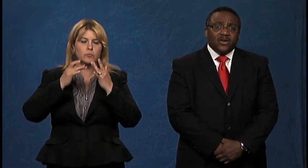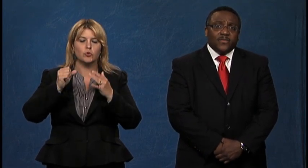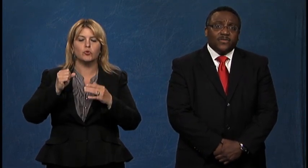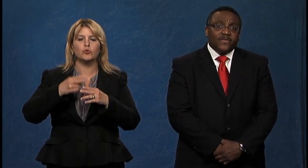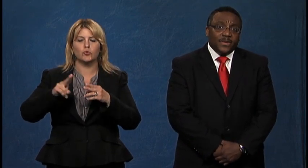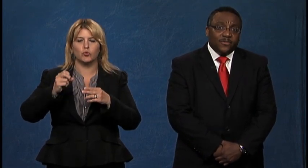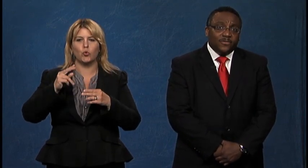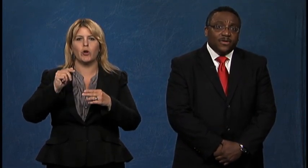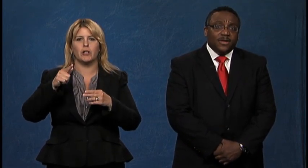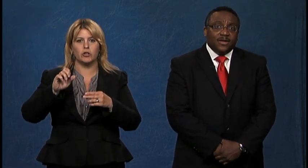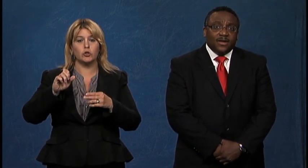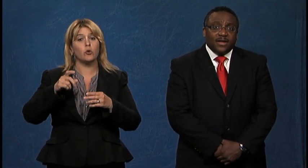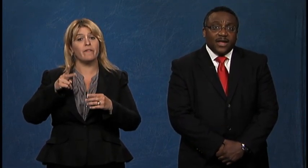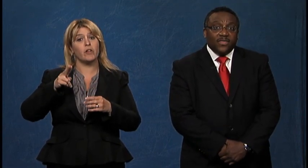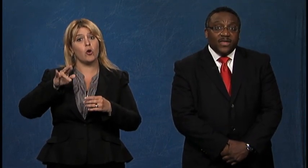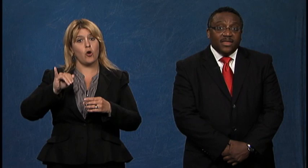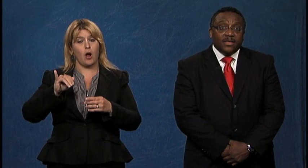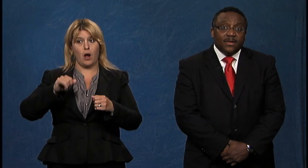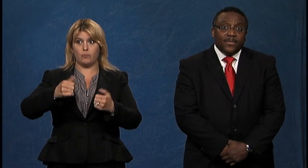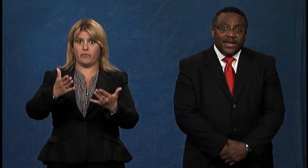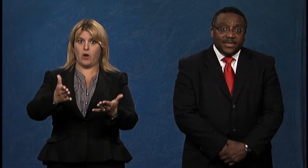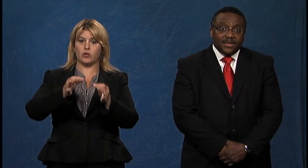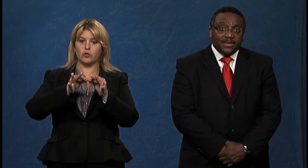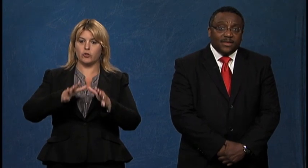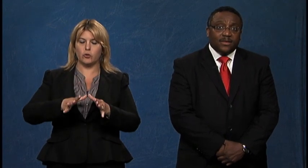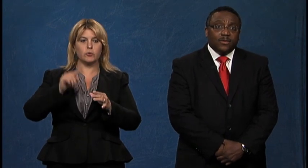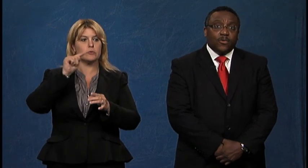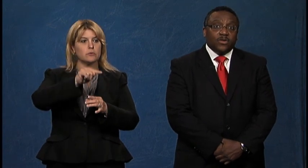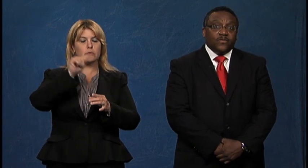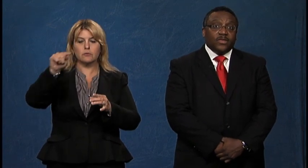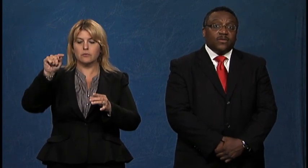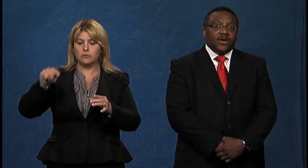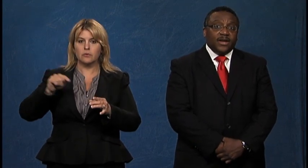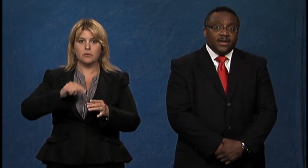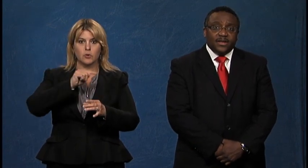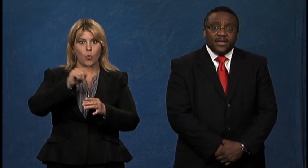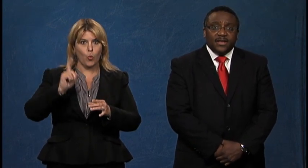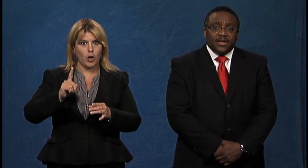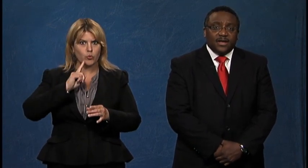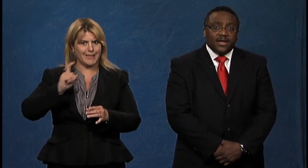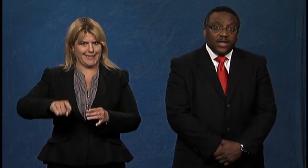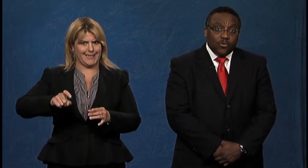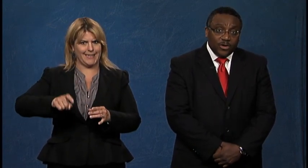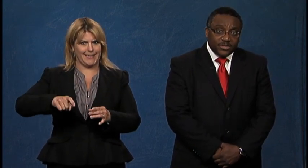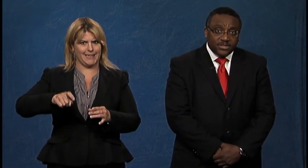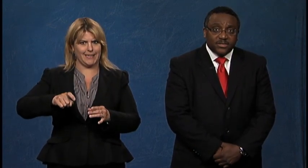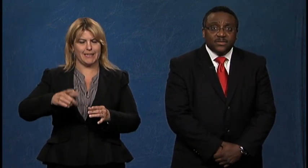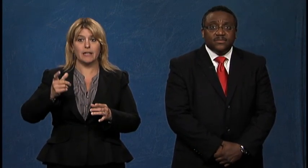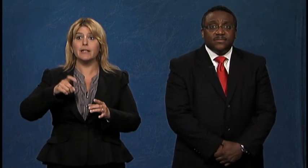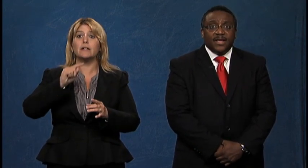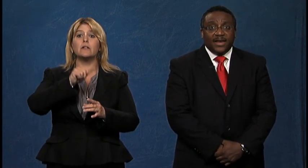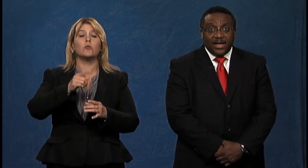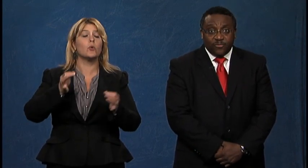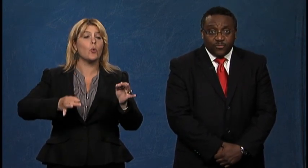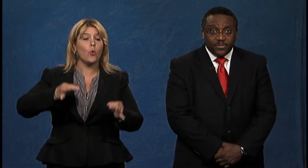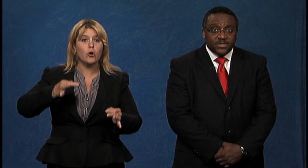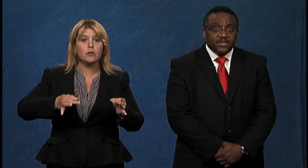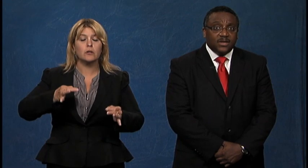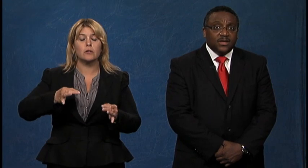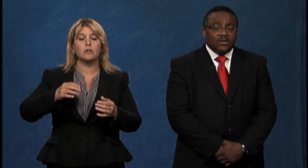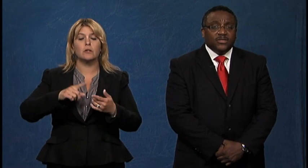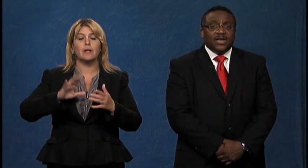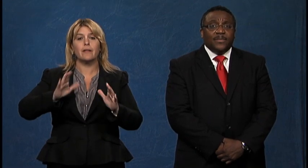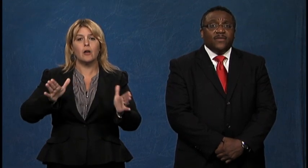makes interpreters available in these places where services are needed, in courts, in